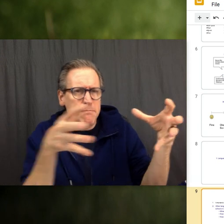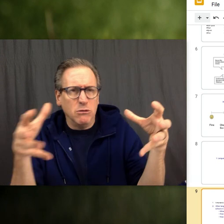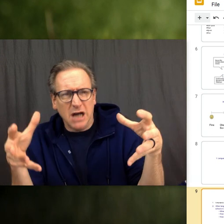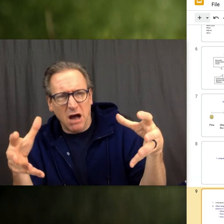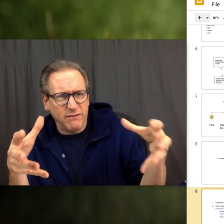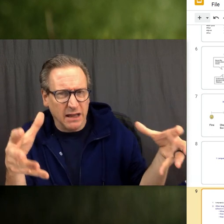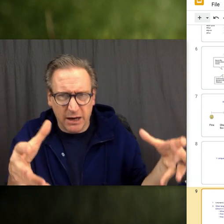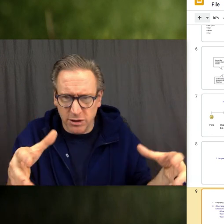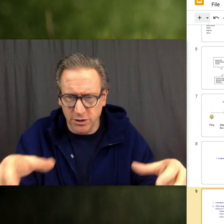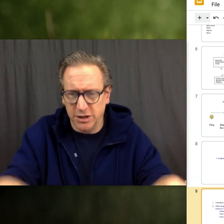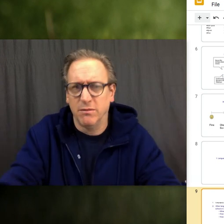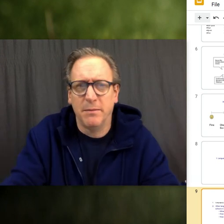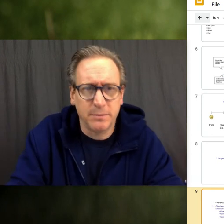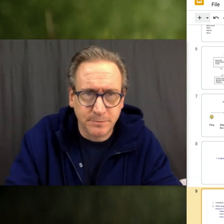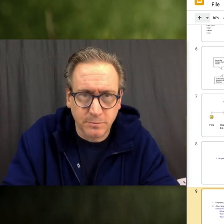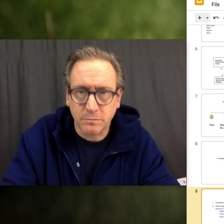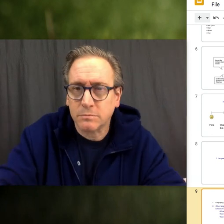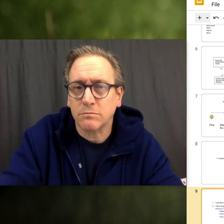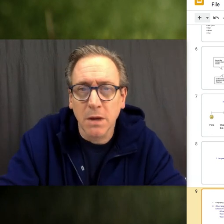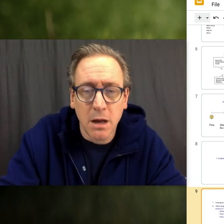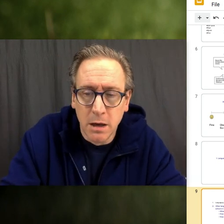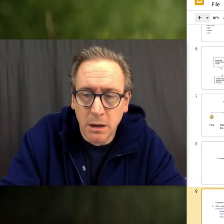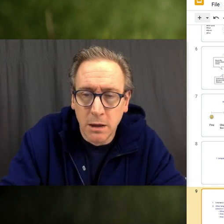What amount of that language do you still remember?